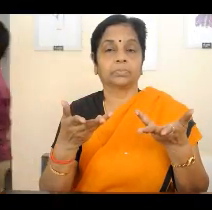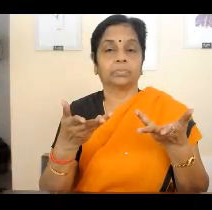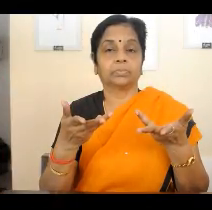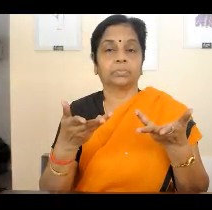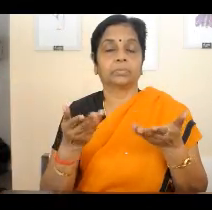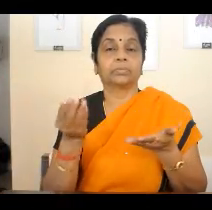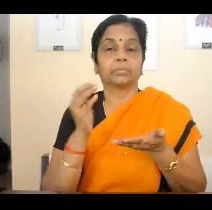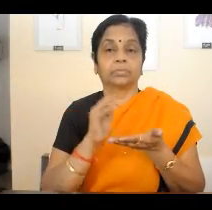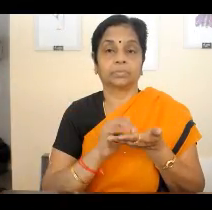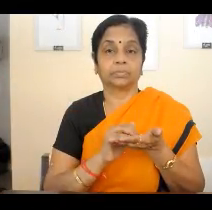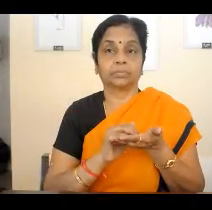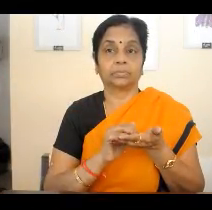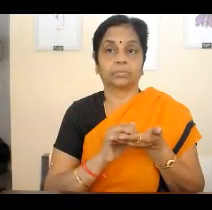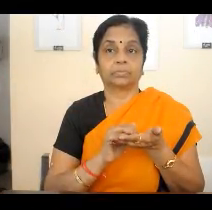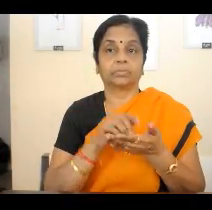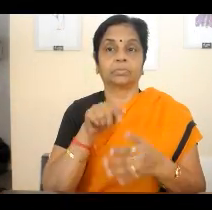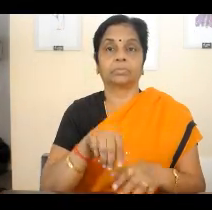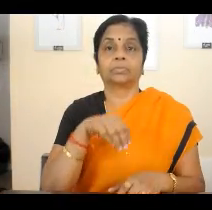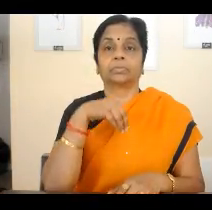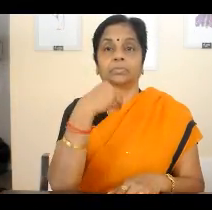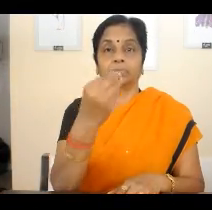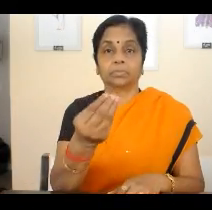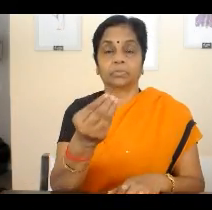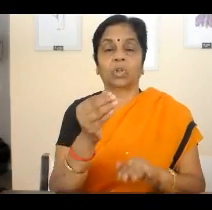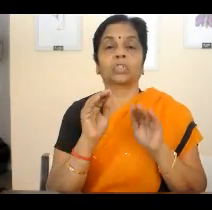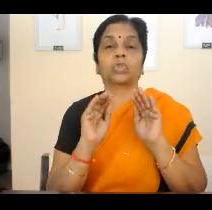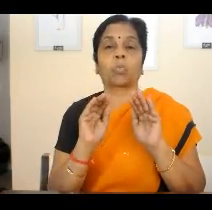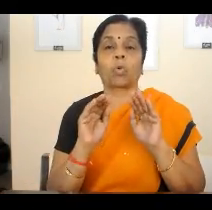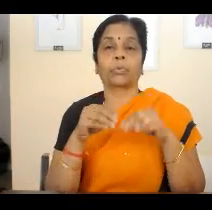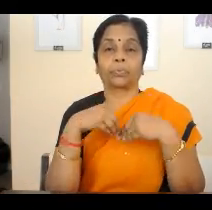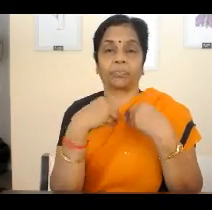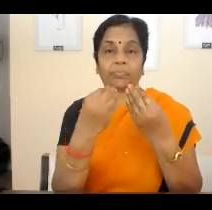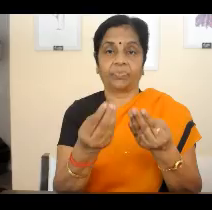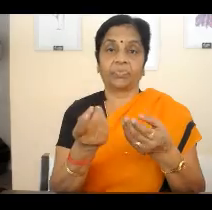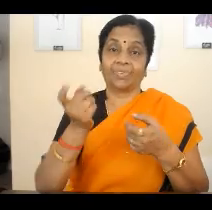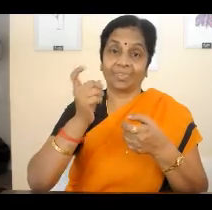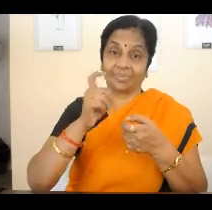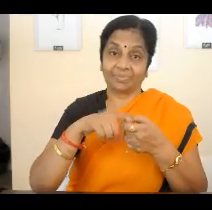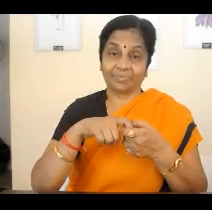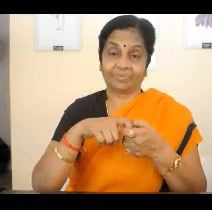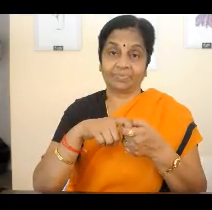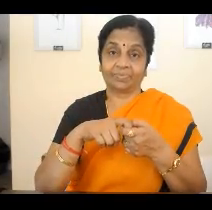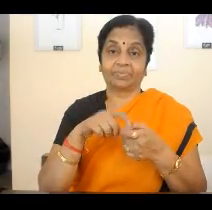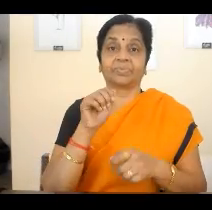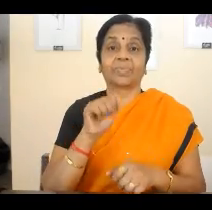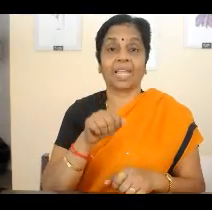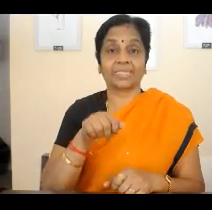and also gives adequate support, including access to finance.